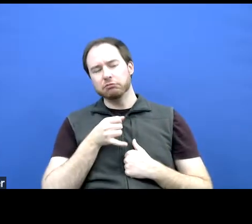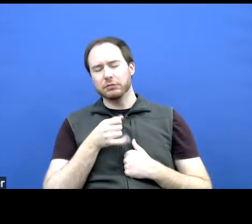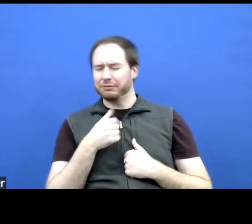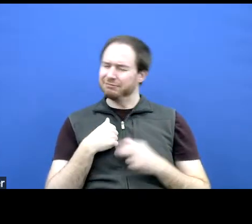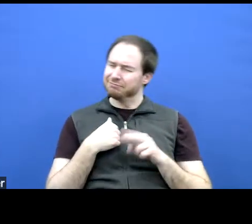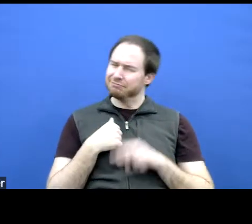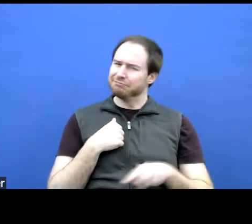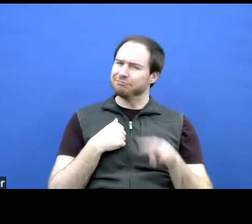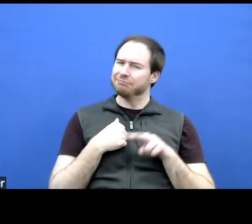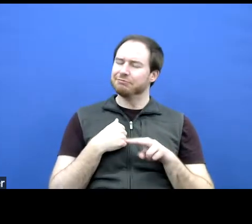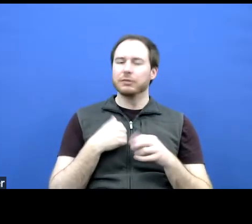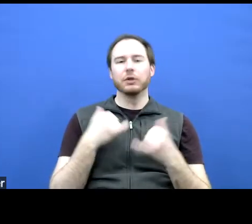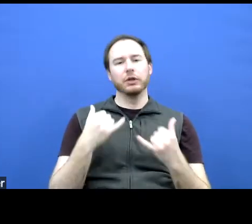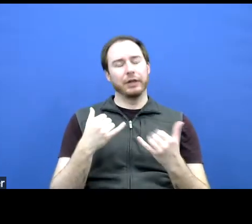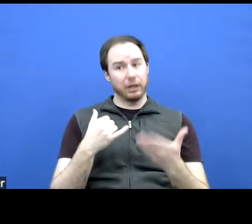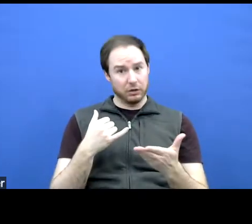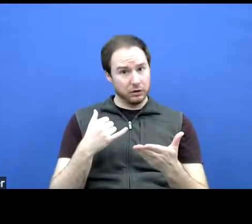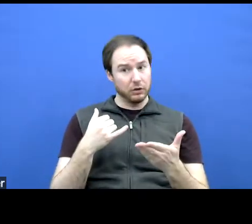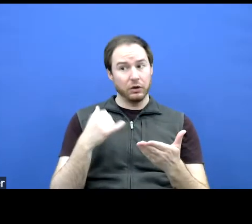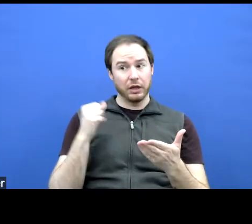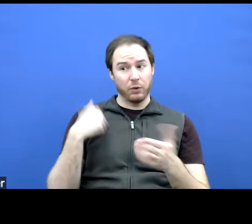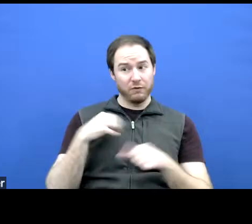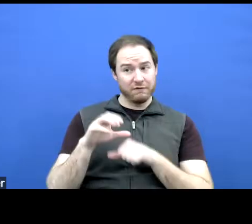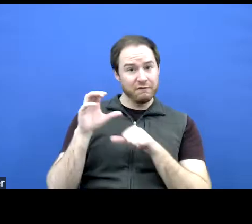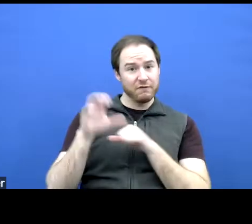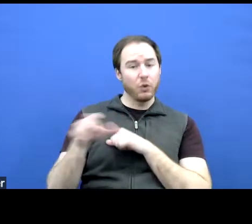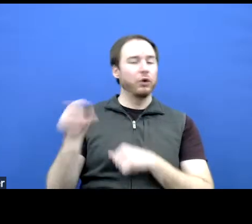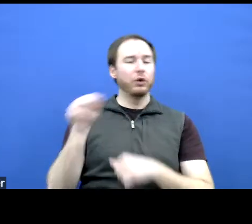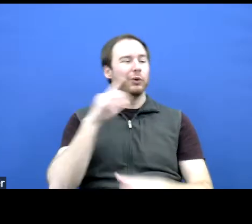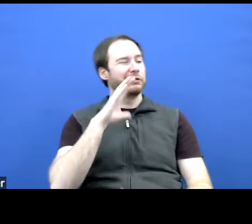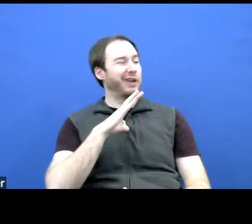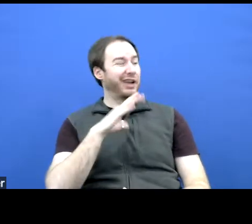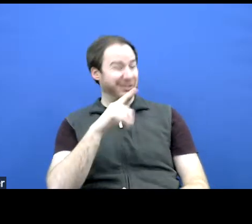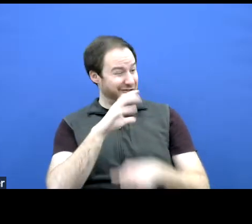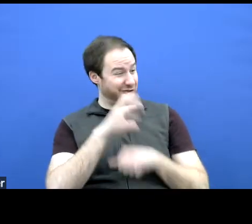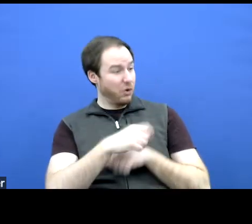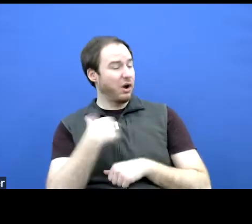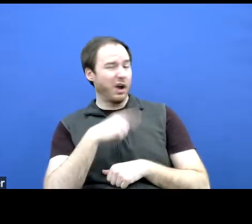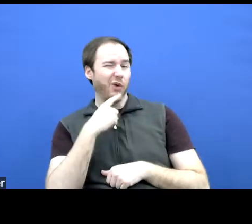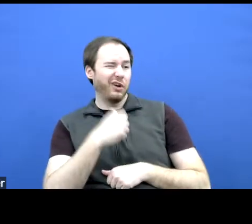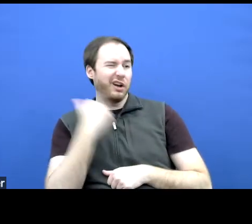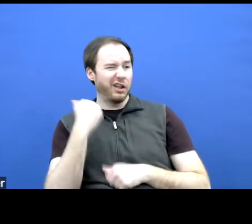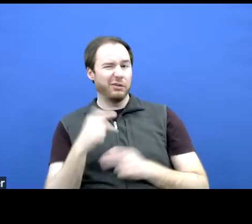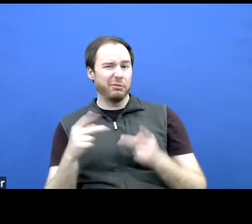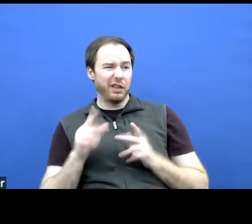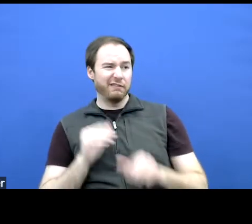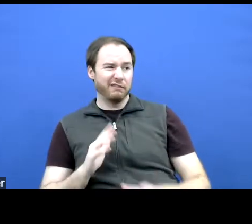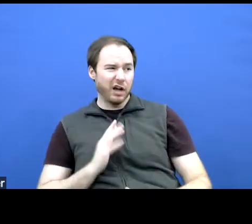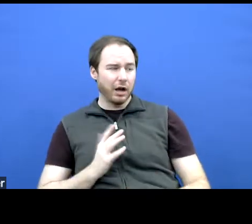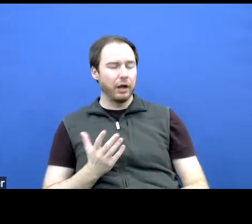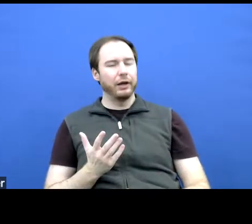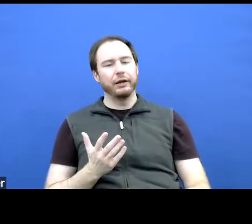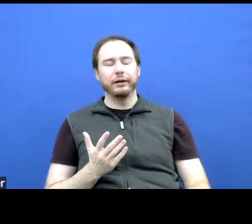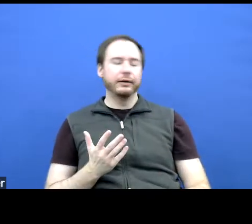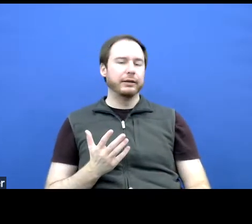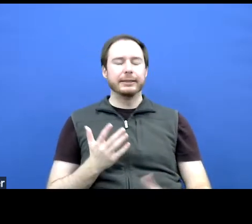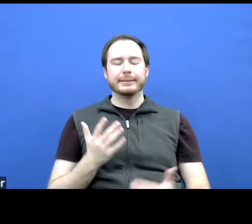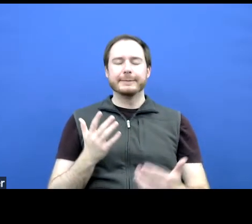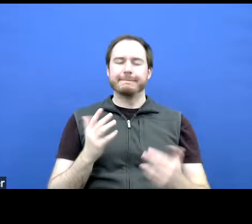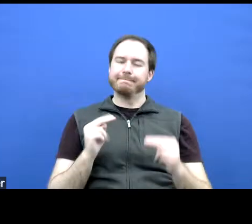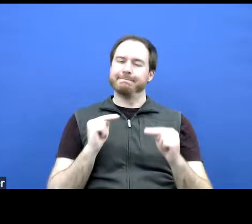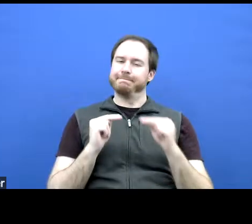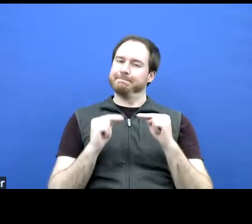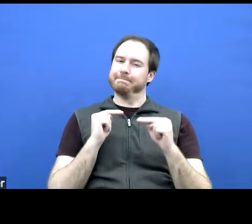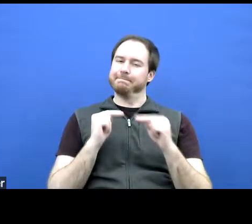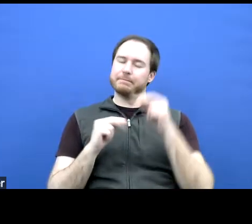so now it gets to, well, could you force them? No, because they would have said, we'll go elsewhere. So that it gets into there is,